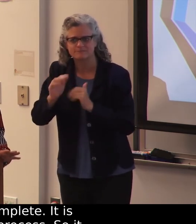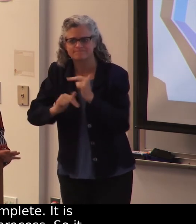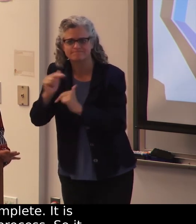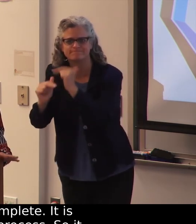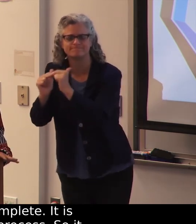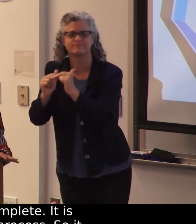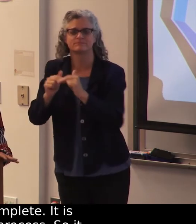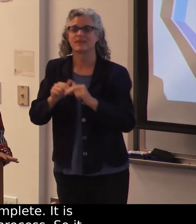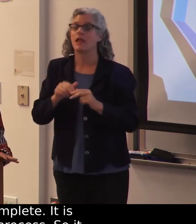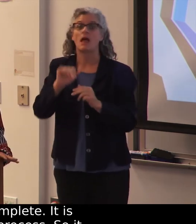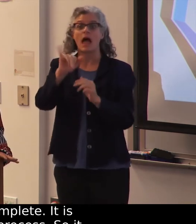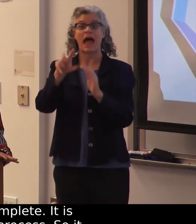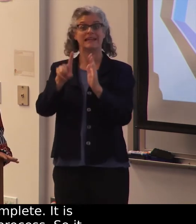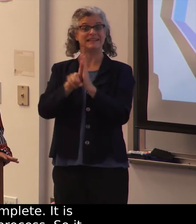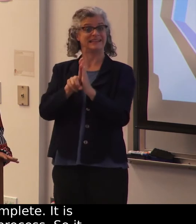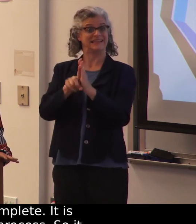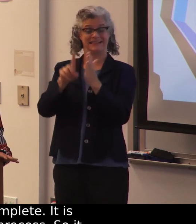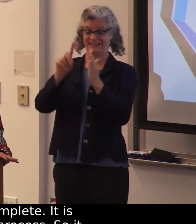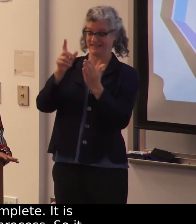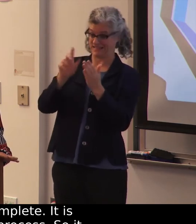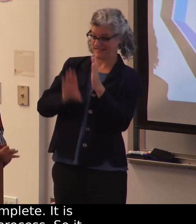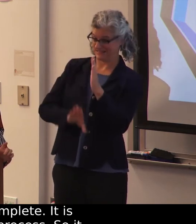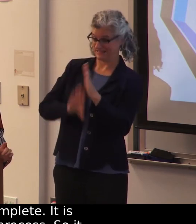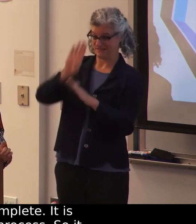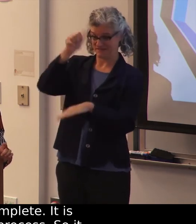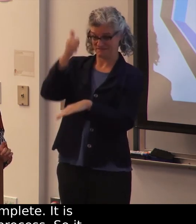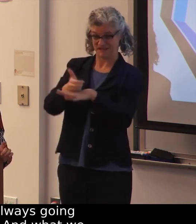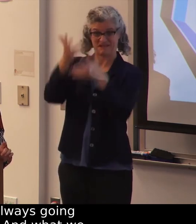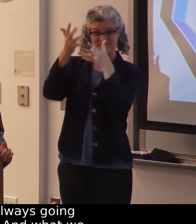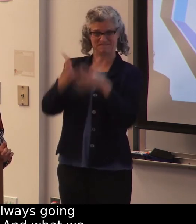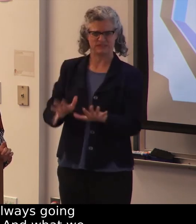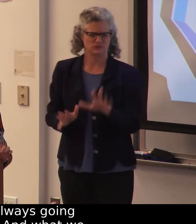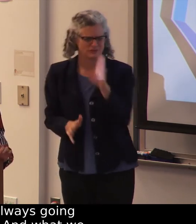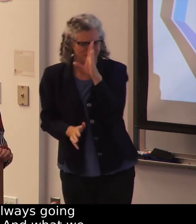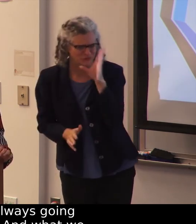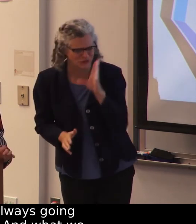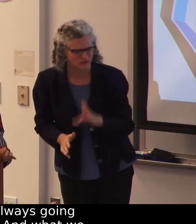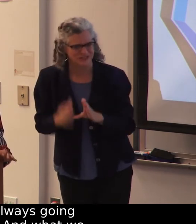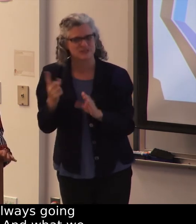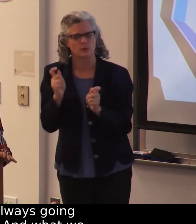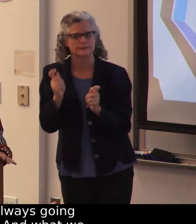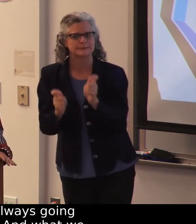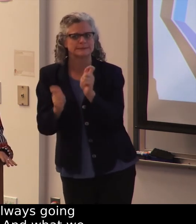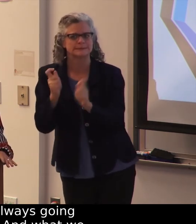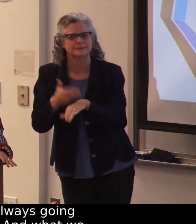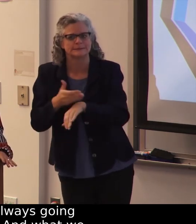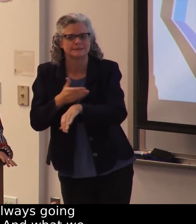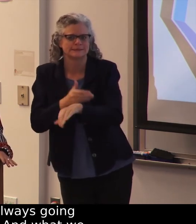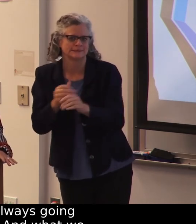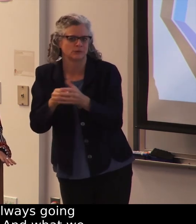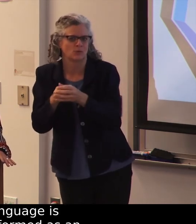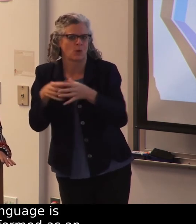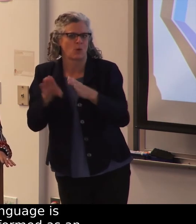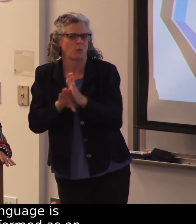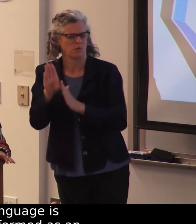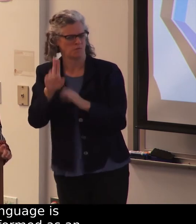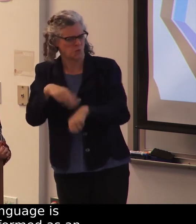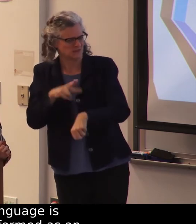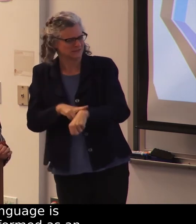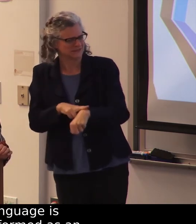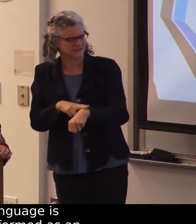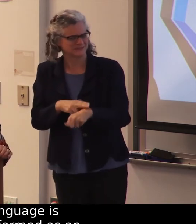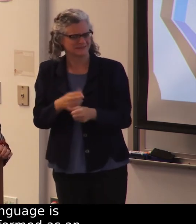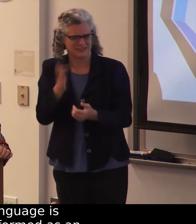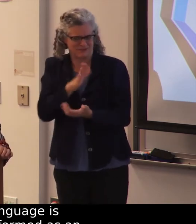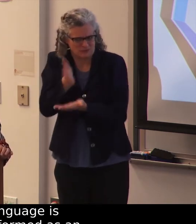never complete. It's always in process. So it's never quite completed, right? You're always going to change. And what we need to remember is